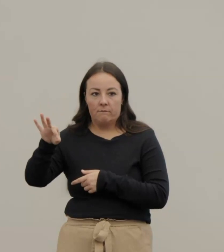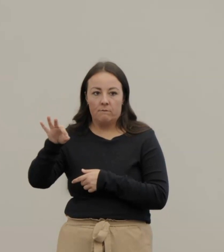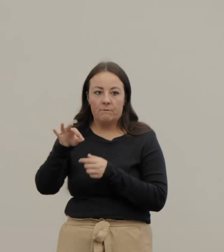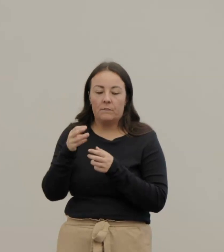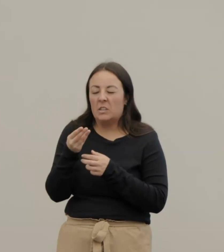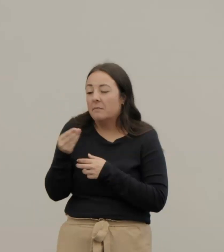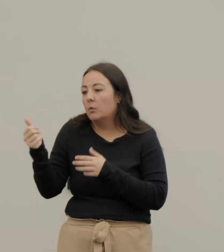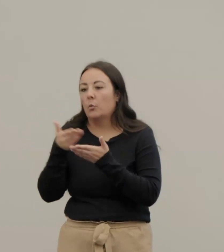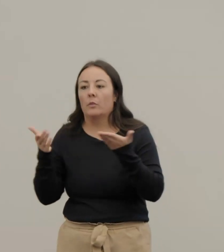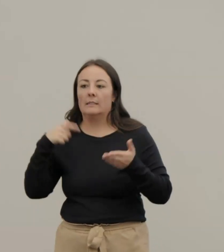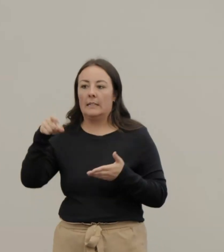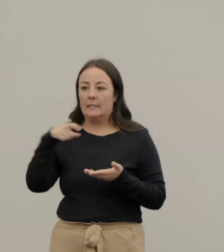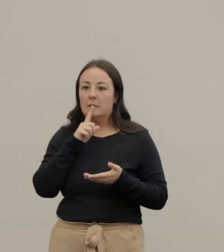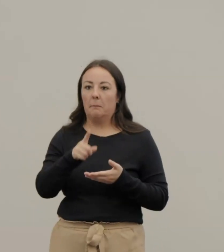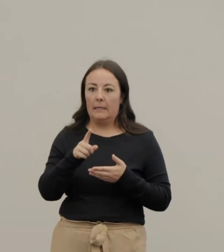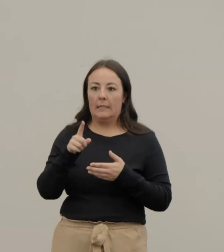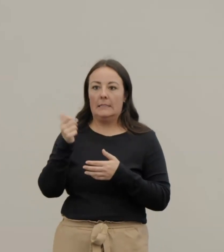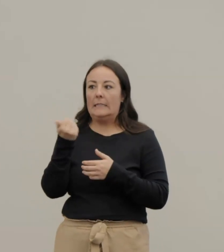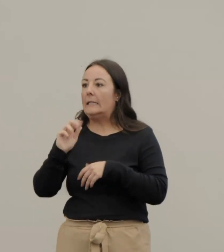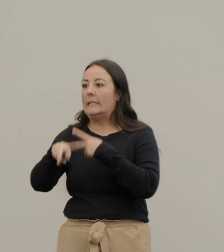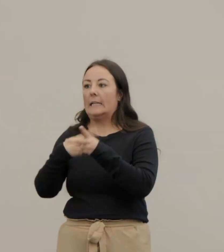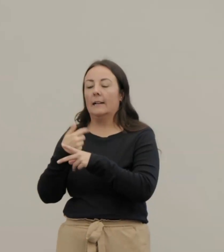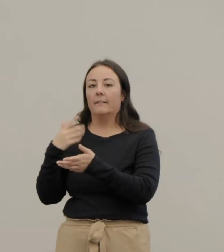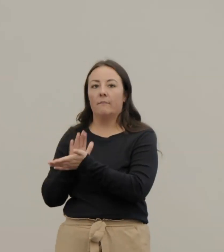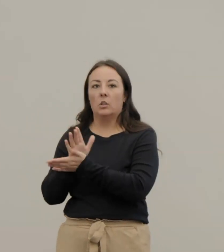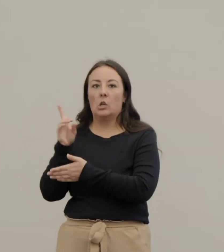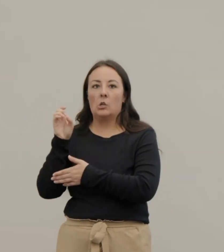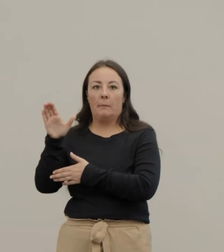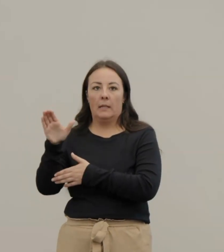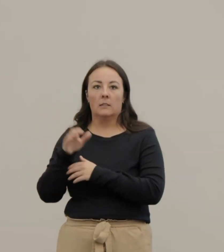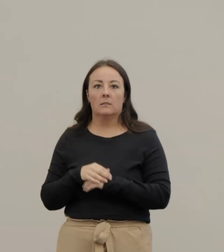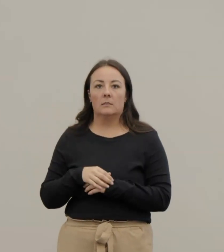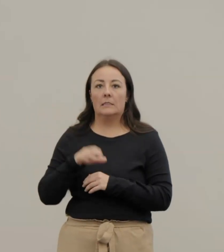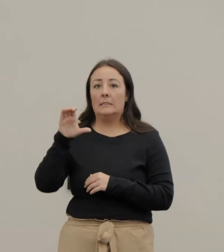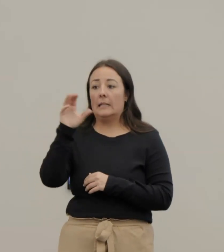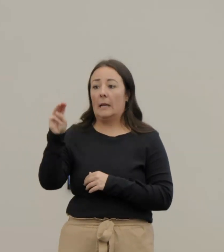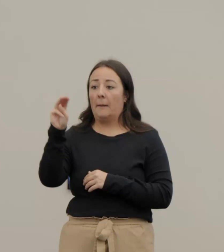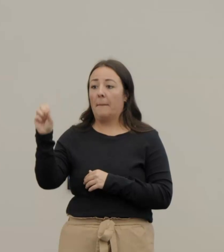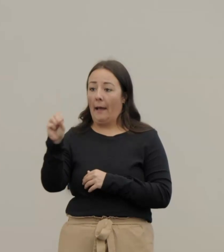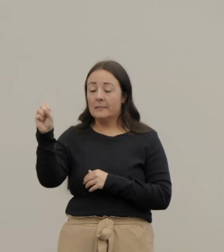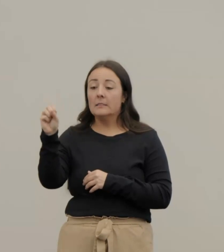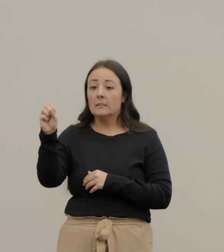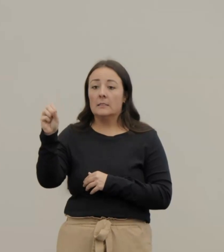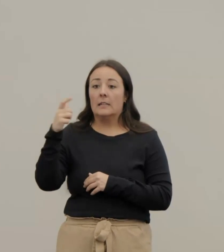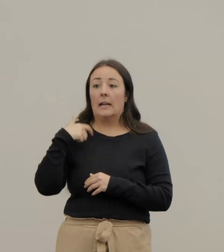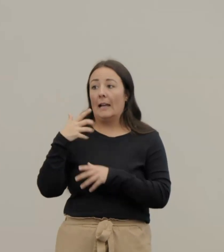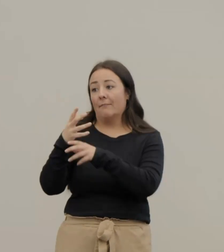any sort of document out there. CMSs, and I'm going to generalize here, but CMSs